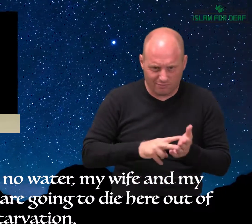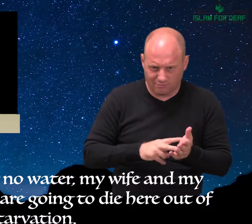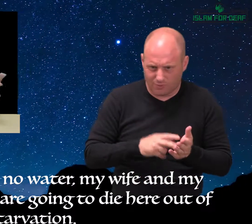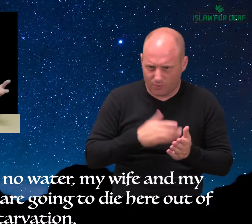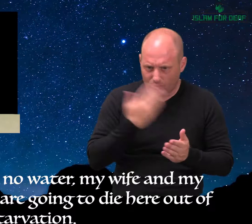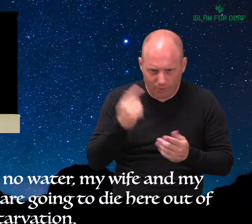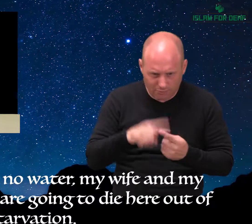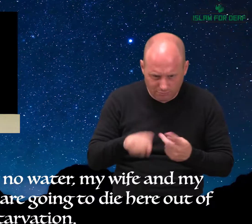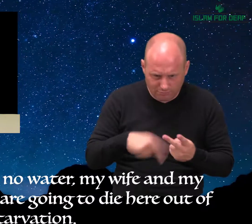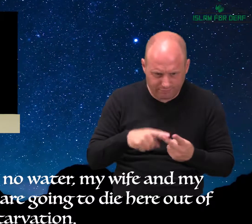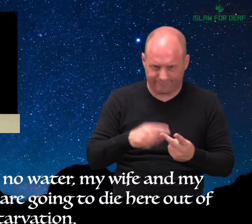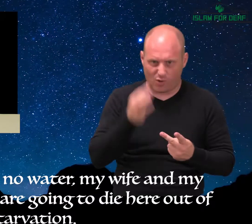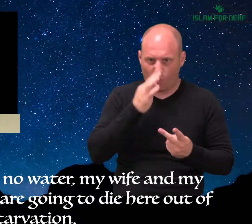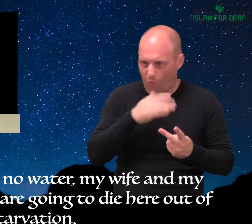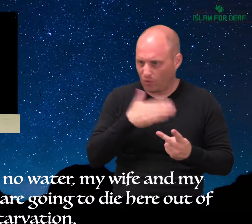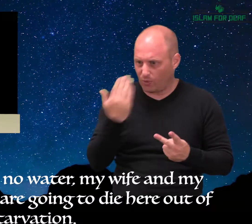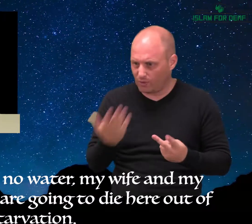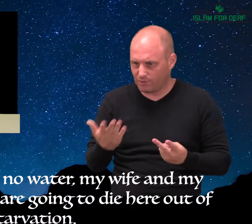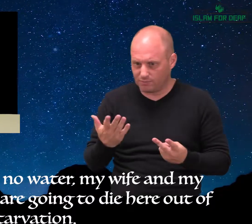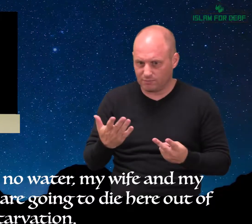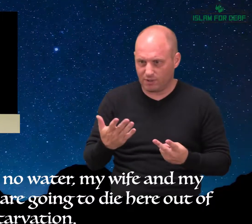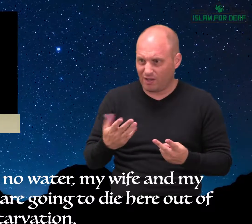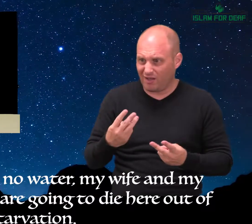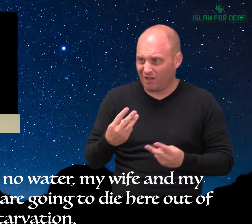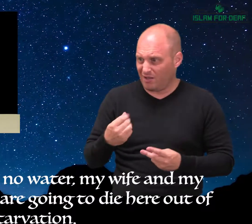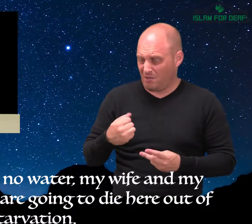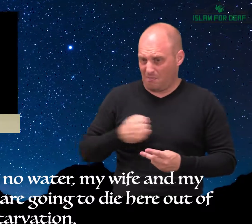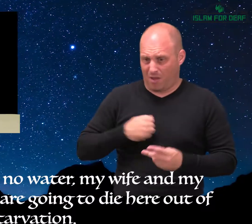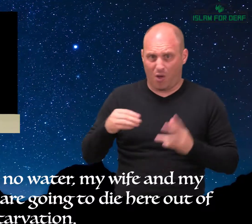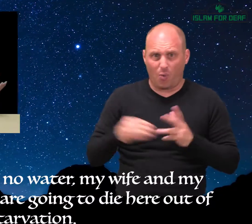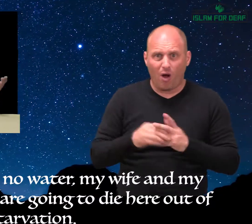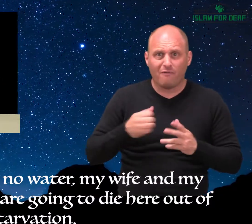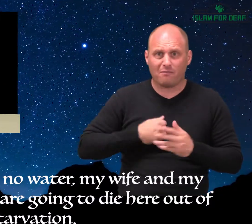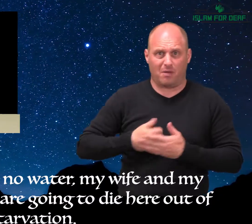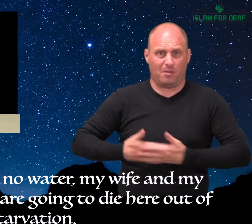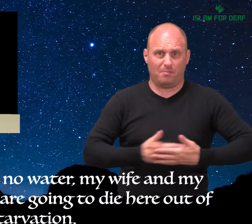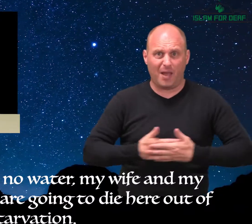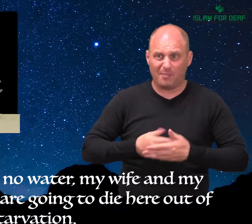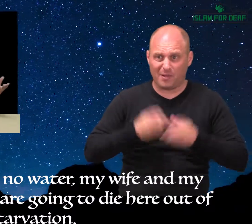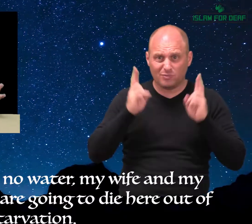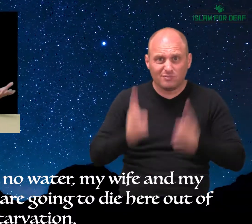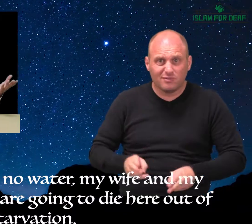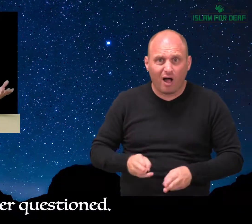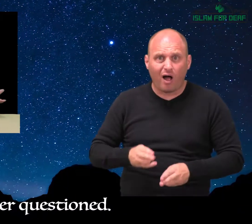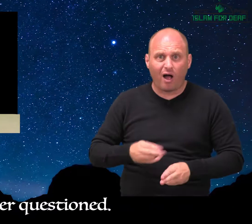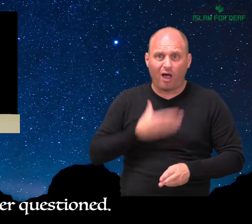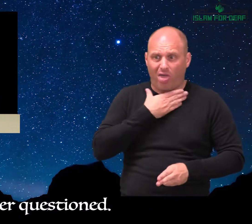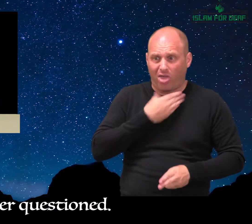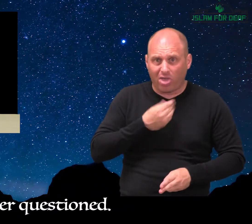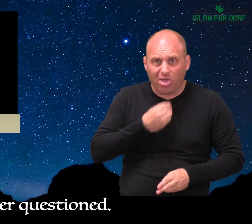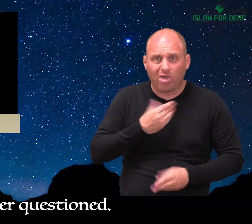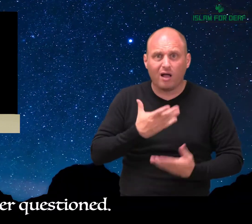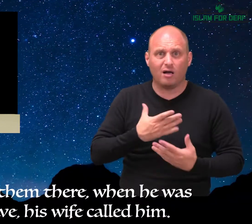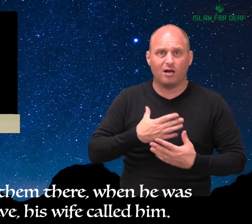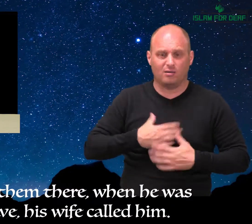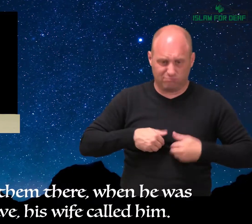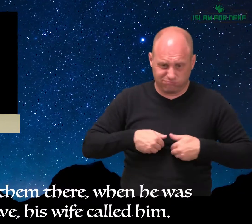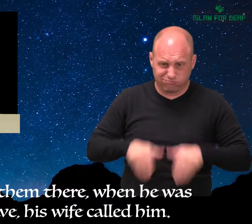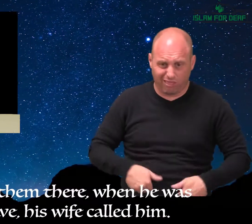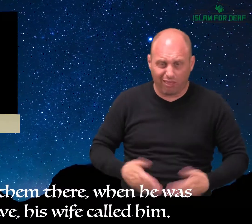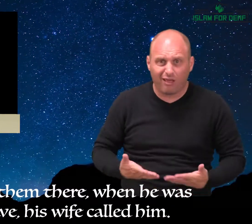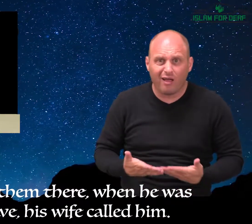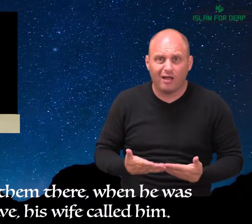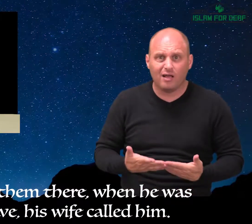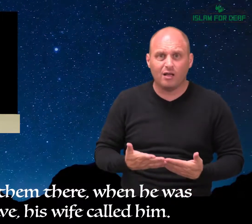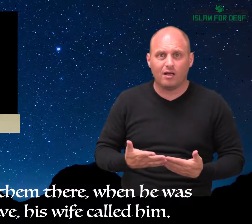My wife and my infant child, they are going to die here, out of starvation. He never questioned. Rather,